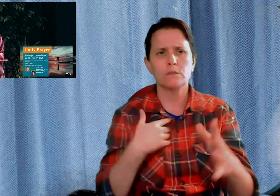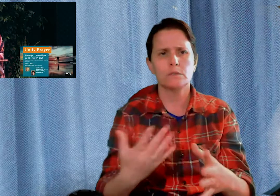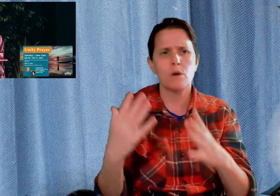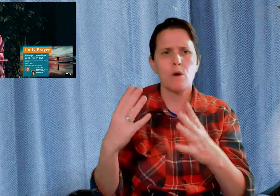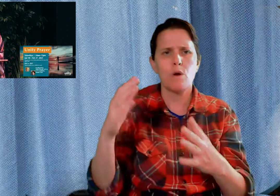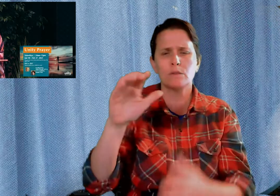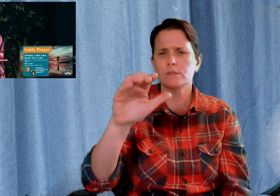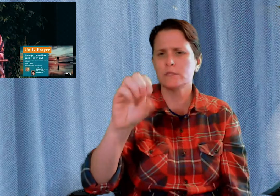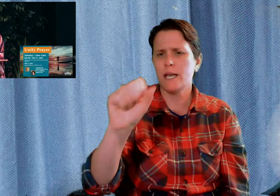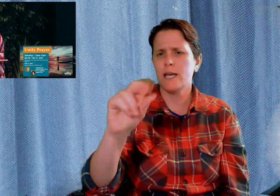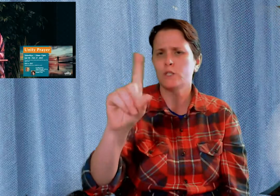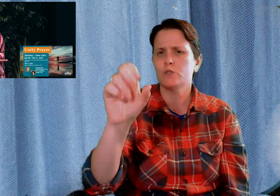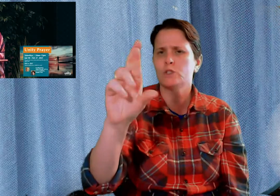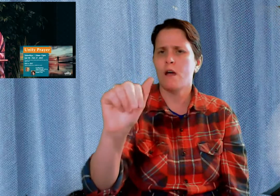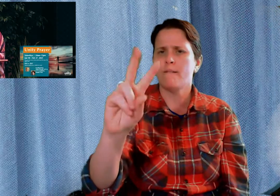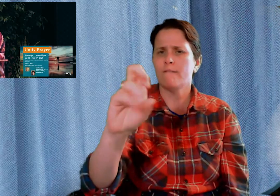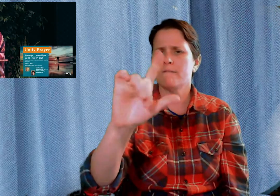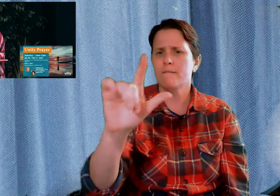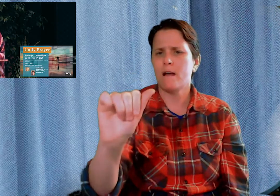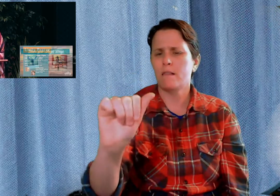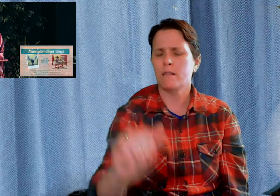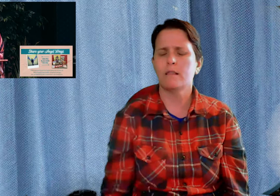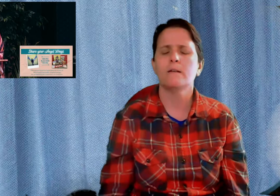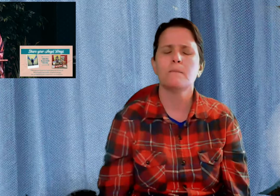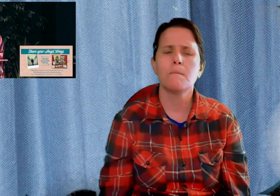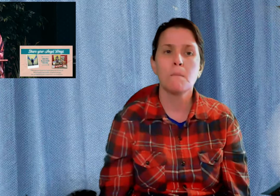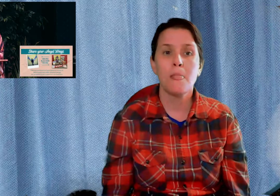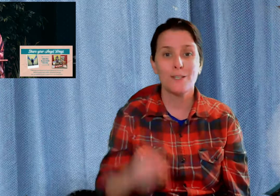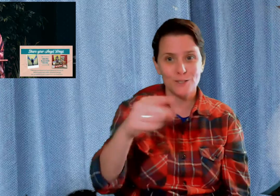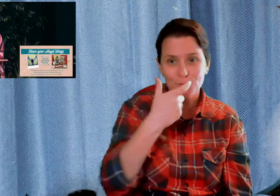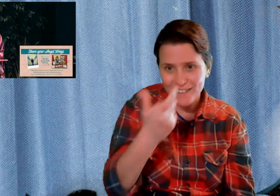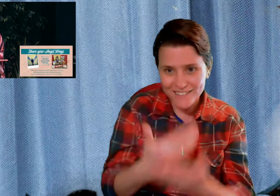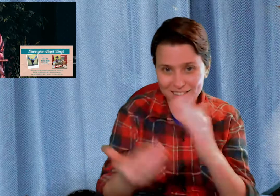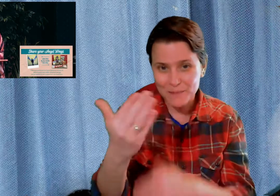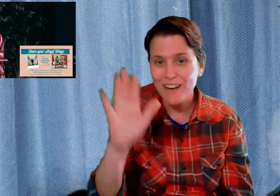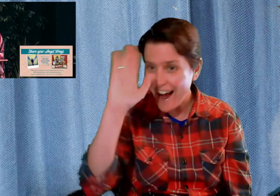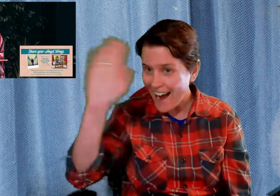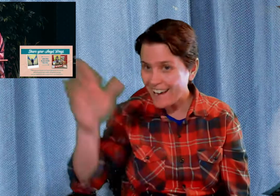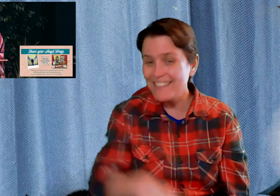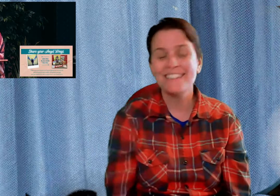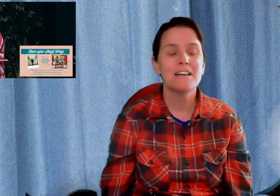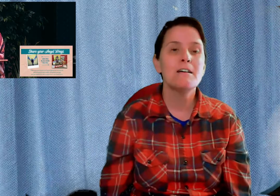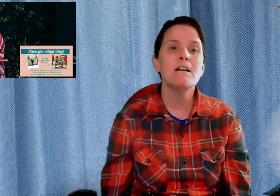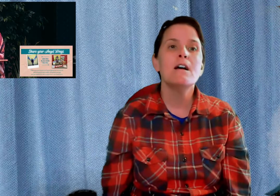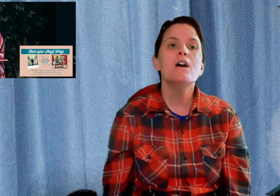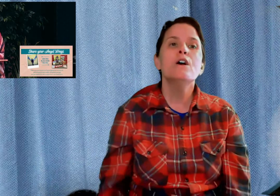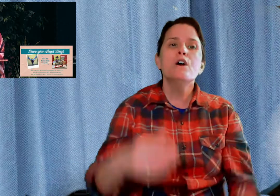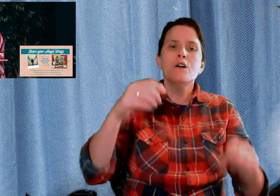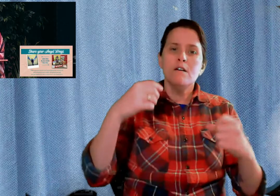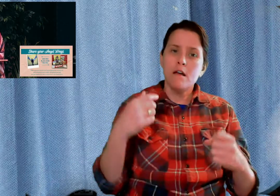Sandra's watching with us this morning. Hi, Sandra. So you can help us make our new Angel Wings an